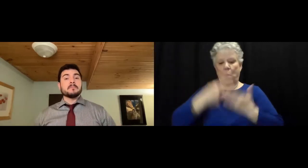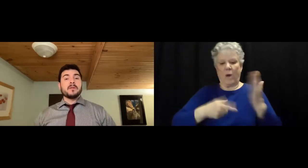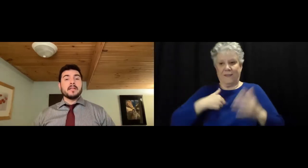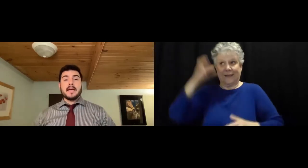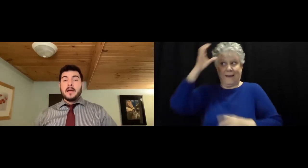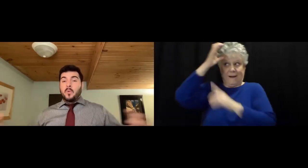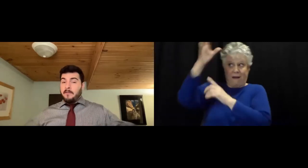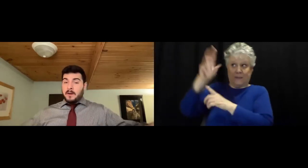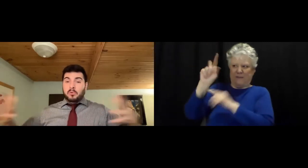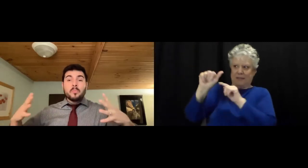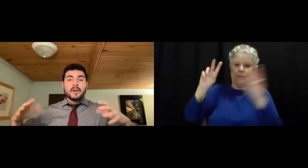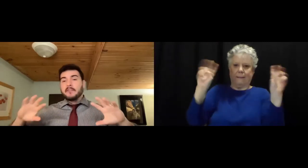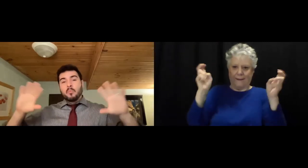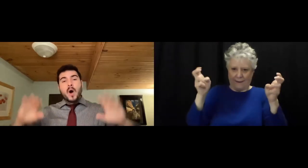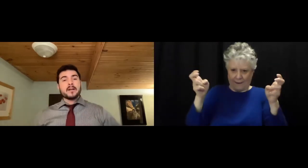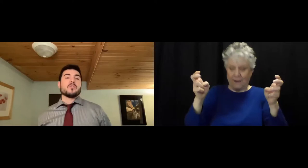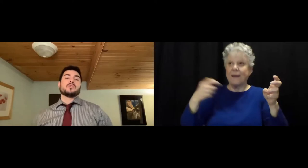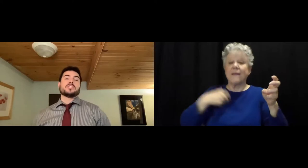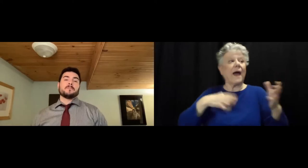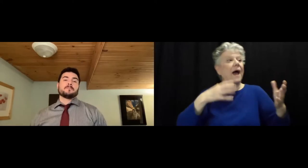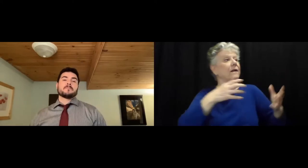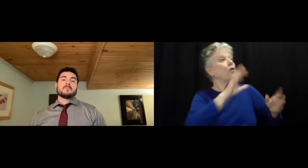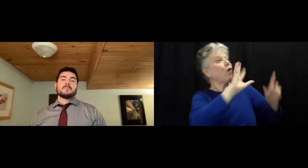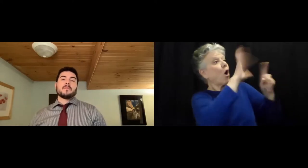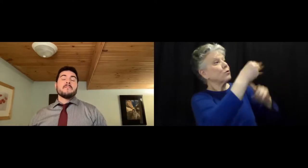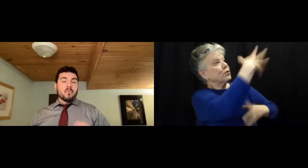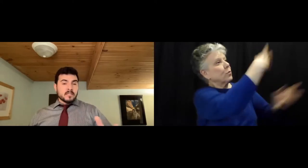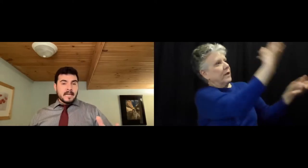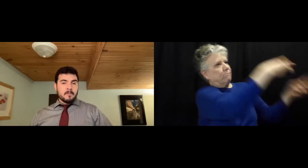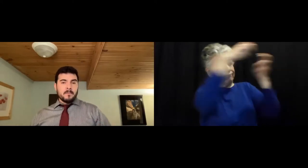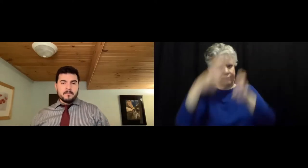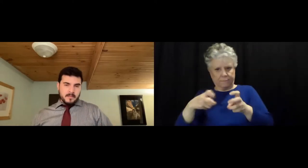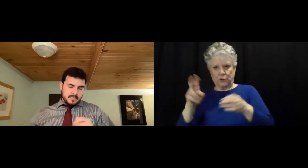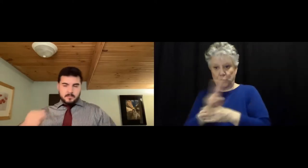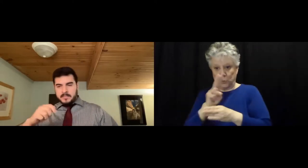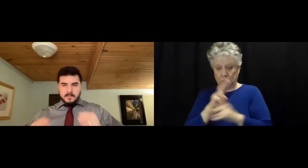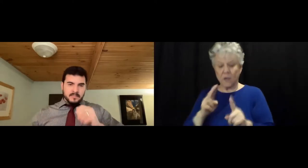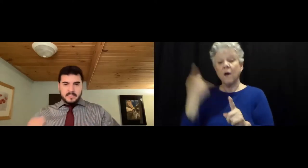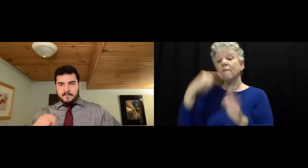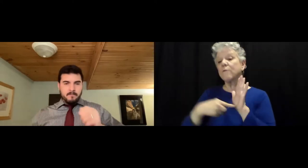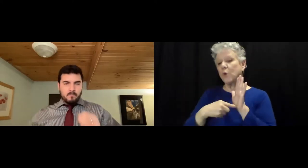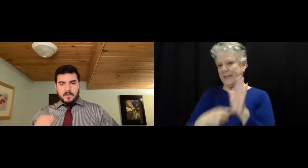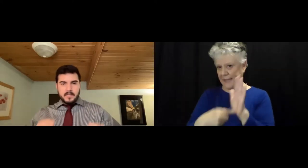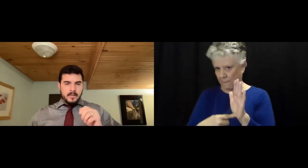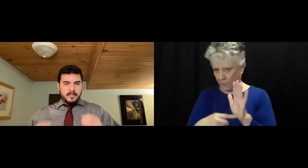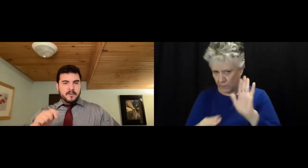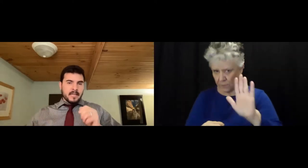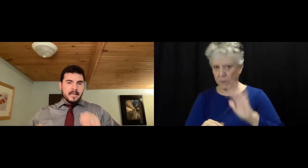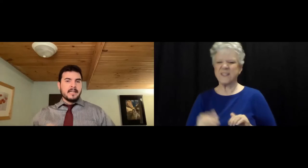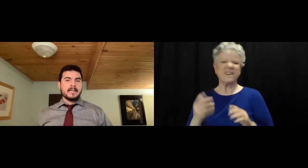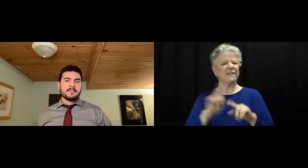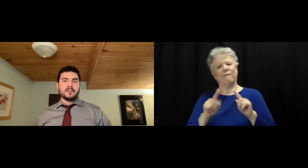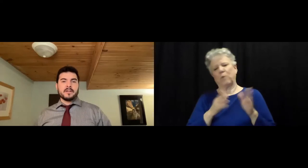concept of disability that have been appropriated from wider culture. For example, and these express themselves